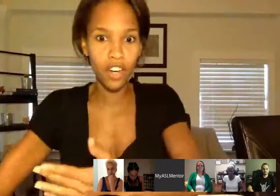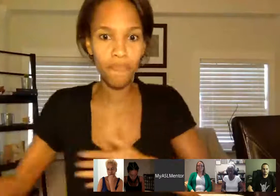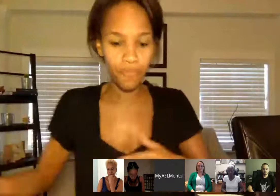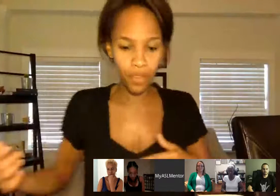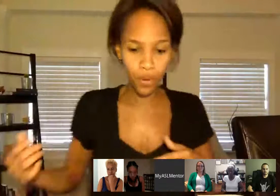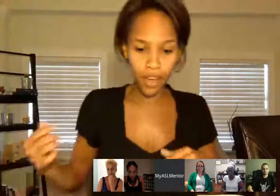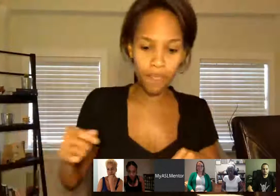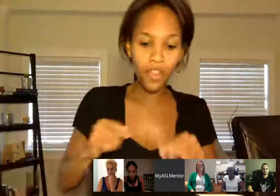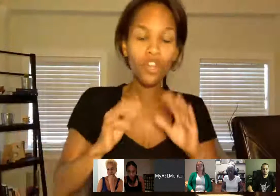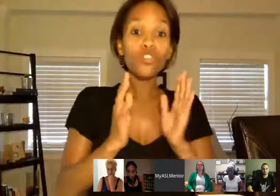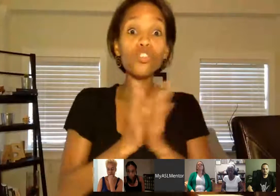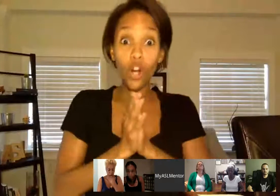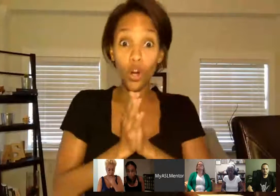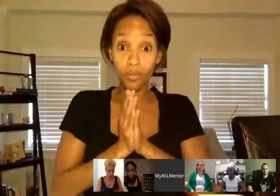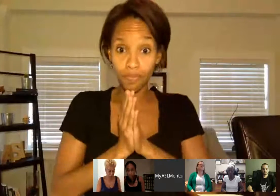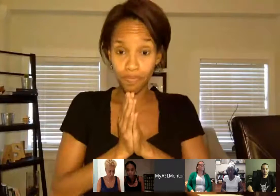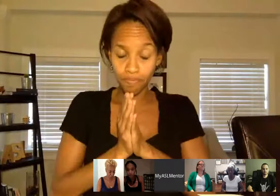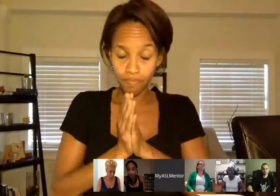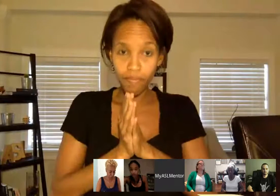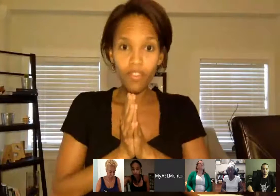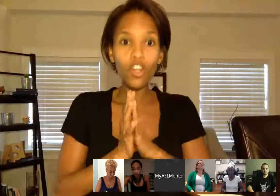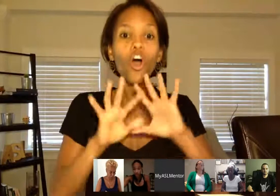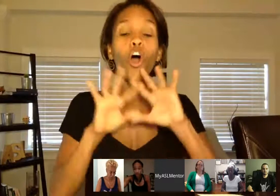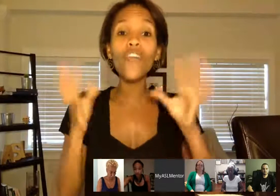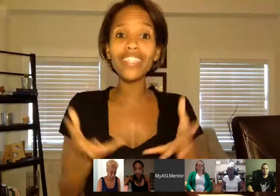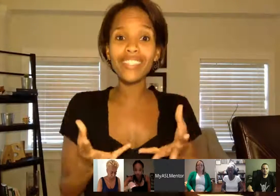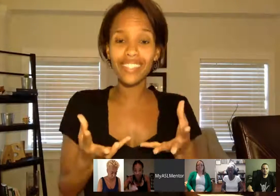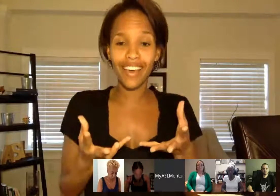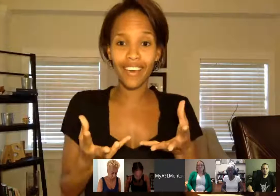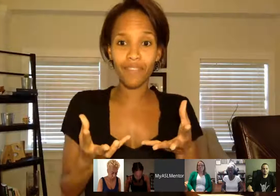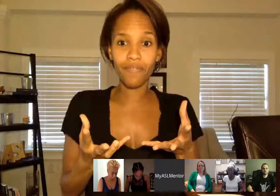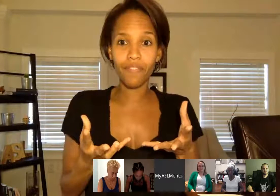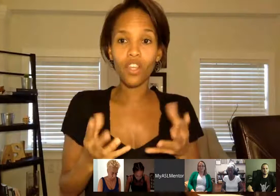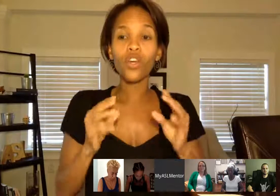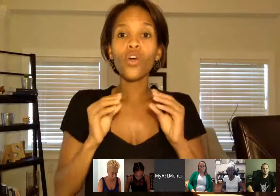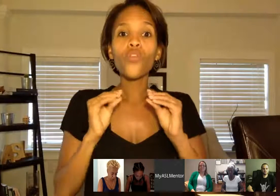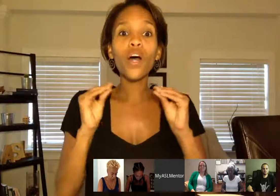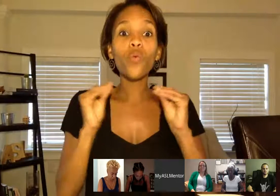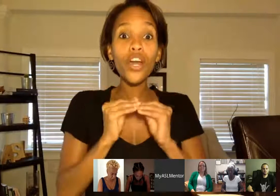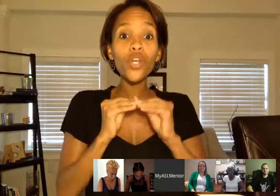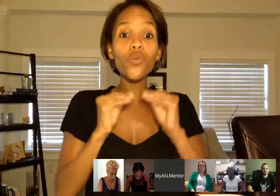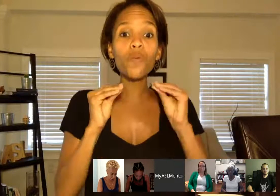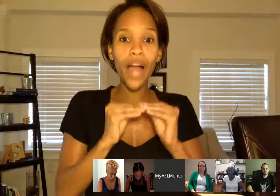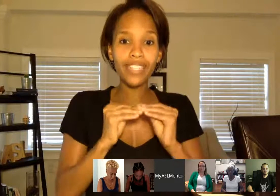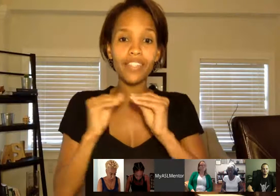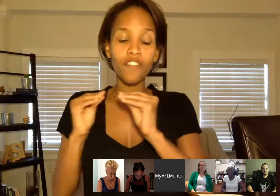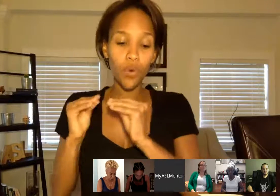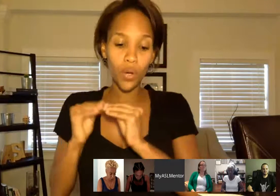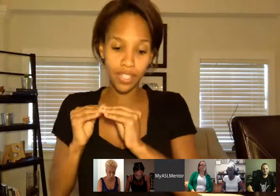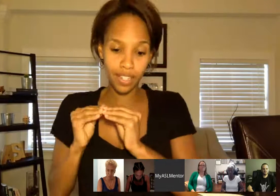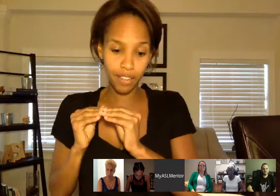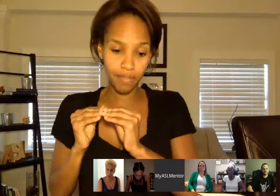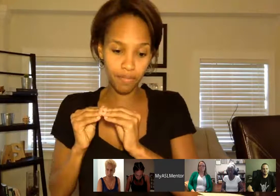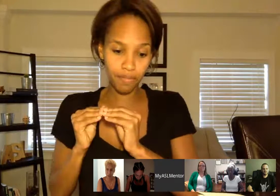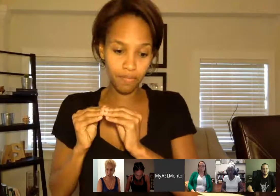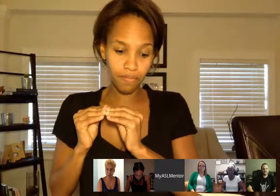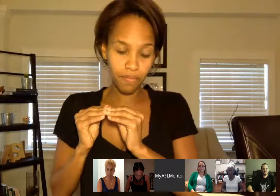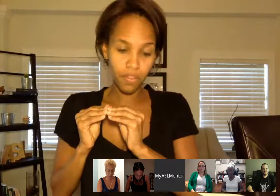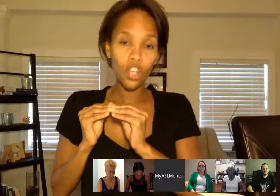moved on. Okay? So, all that to say that when you are practicing